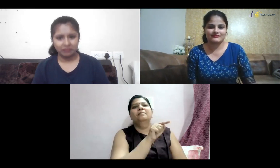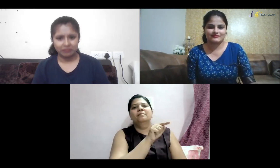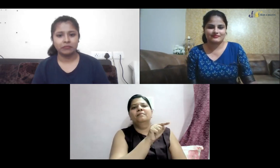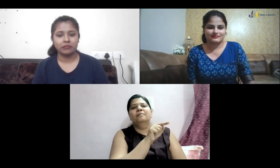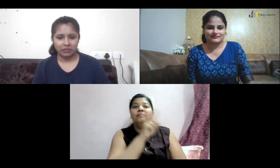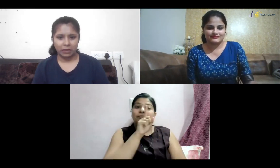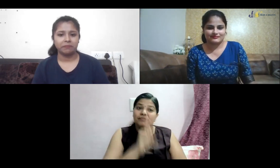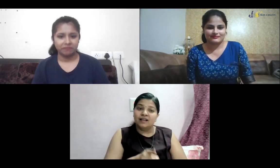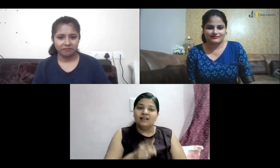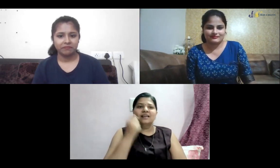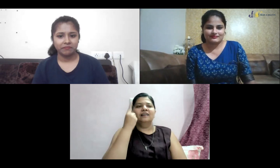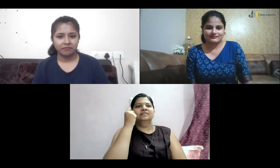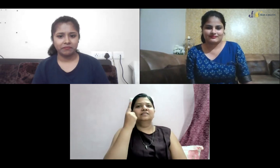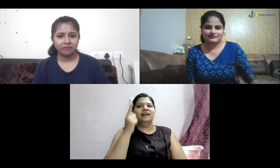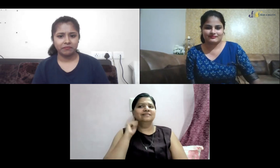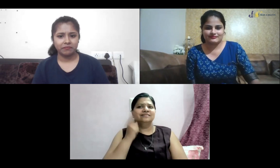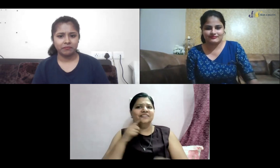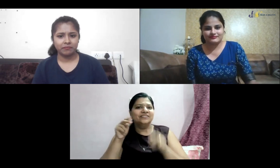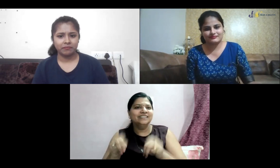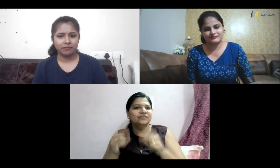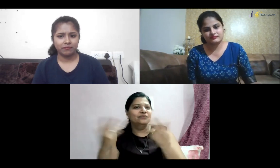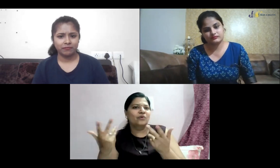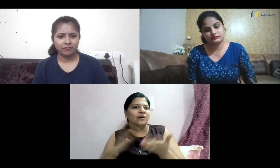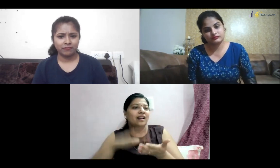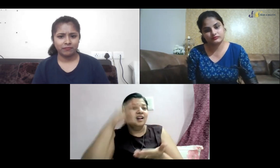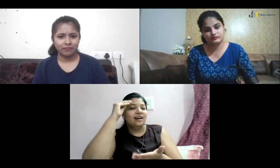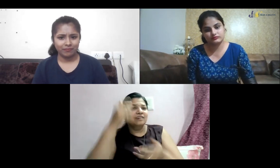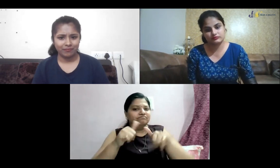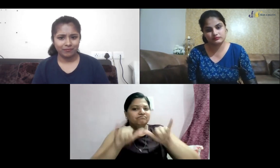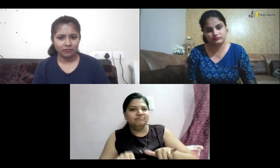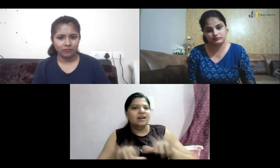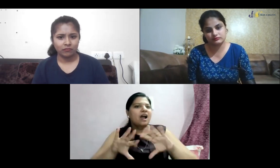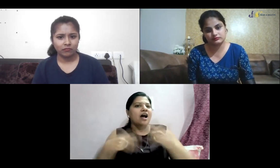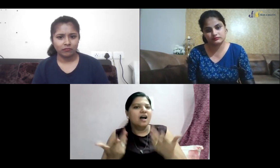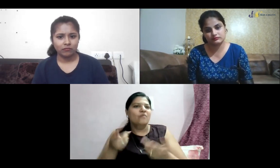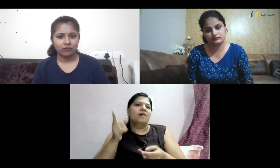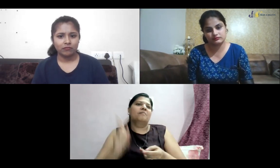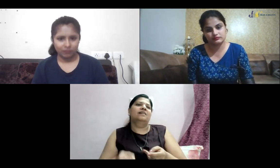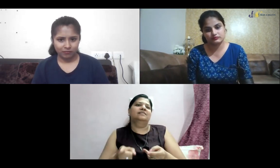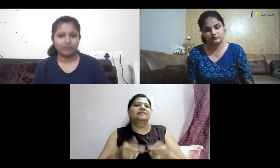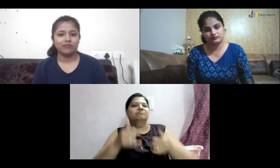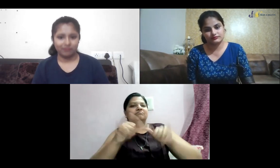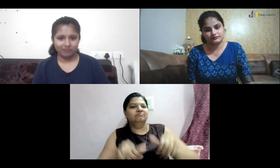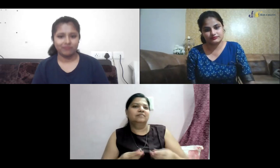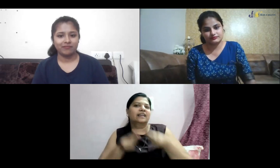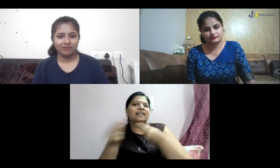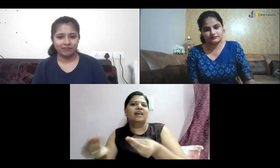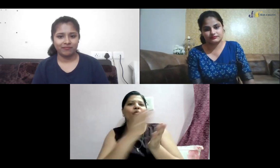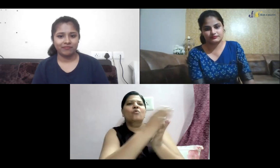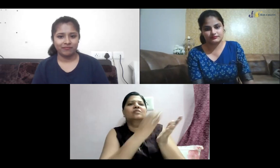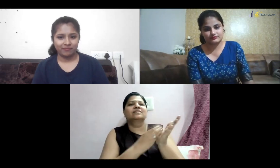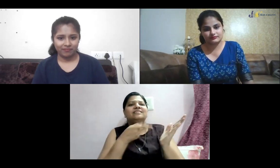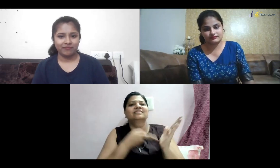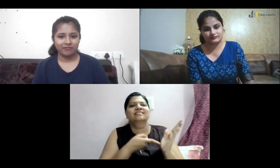side. Yes, this is a mistake from the system. They have to be understand in the deaf way. They have to be understand how they can learn. They have to practice the